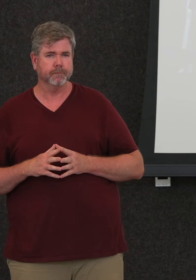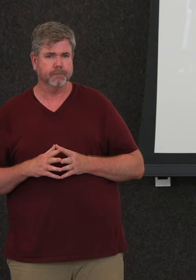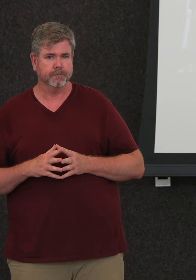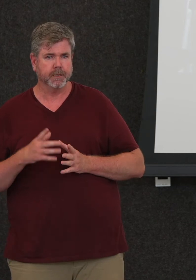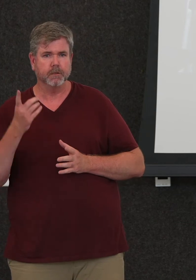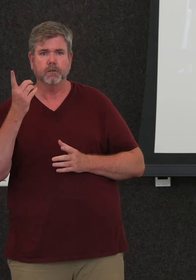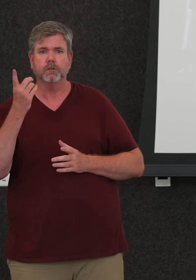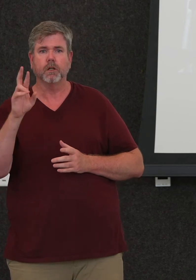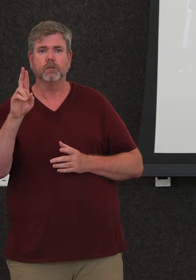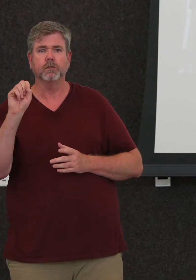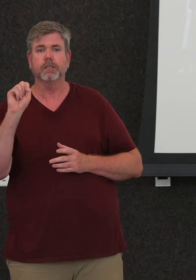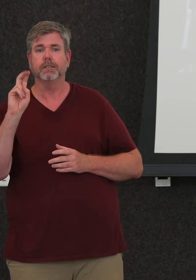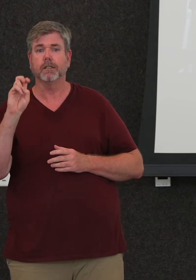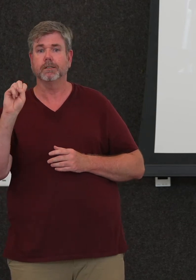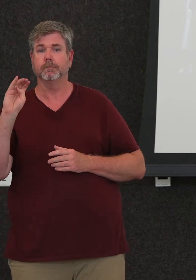Of